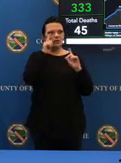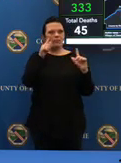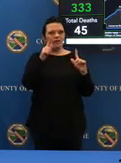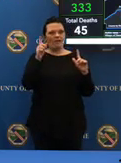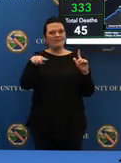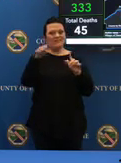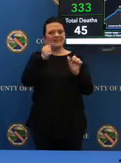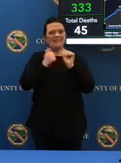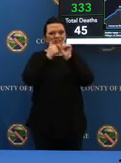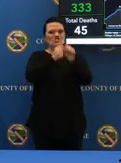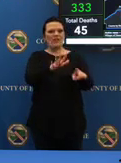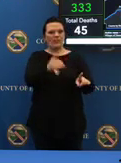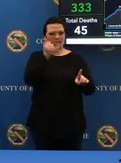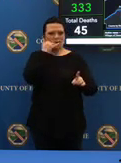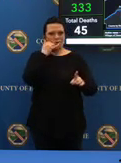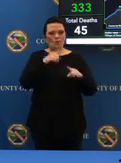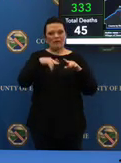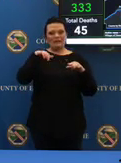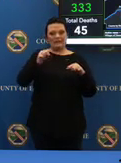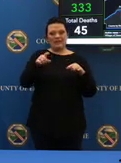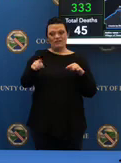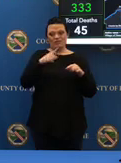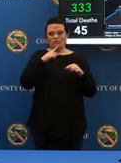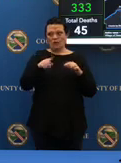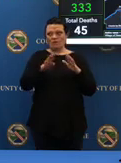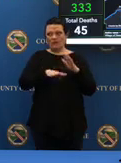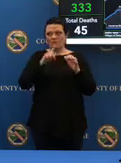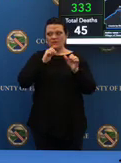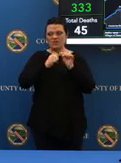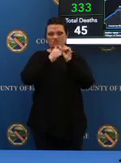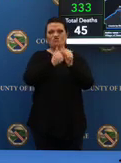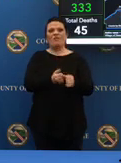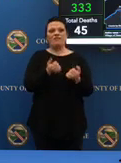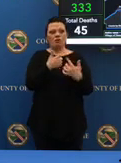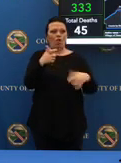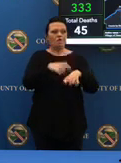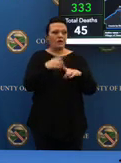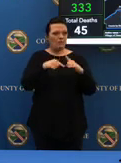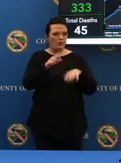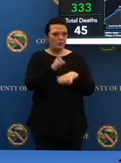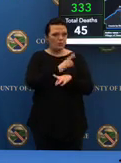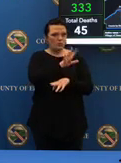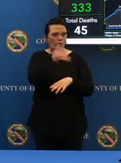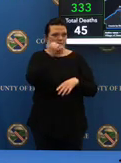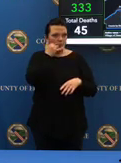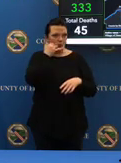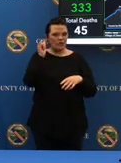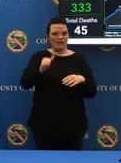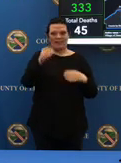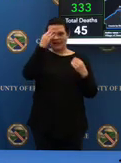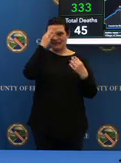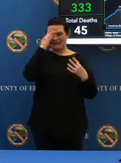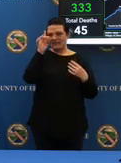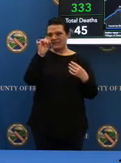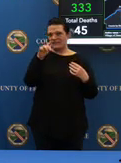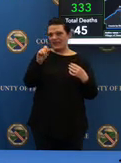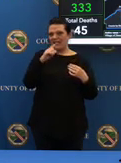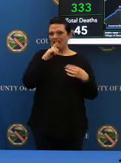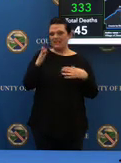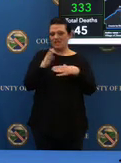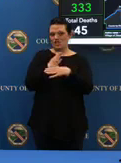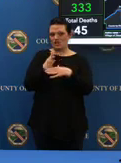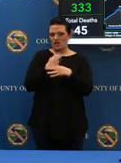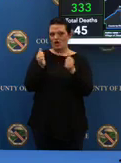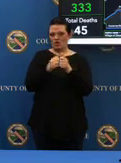their phones, but yes, you're basically are being tracked at all times when you're using your phones, and that data is shared with